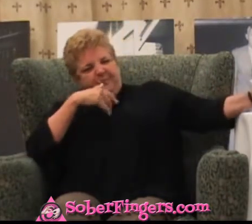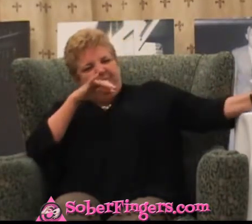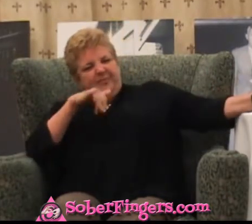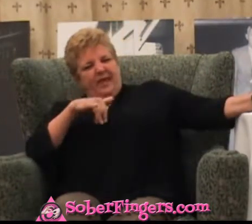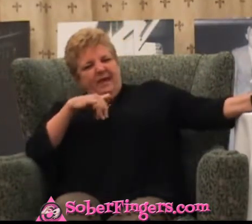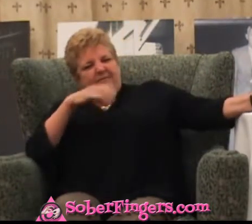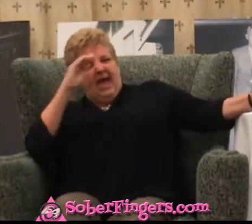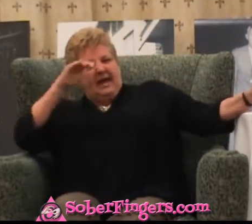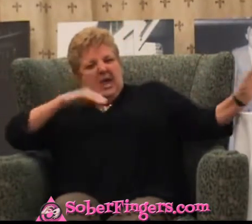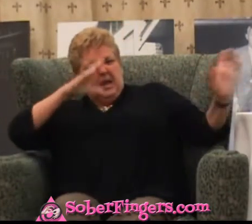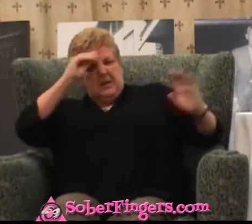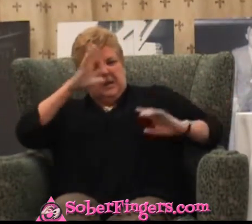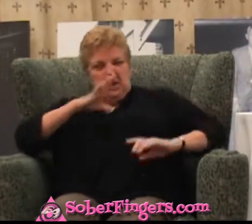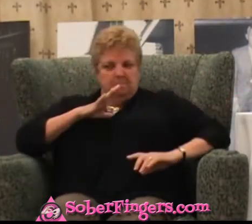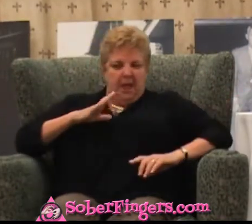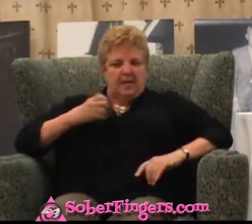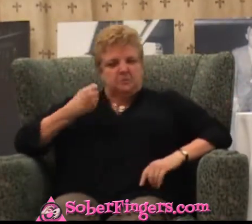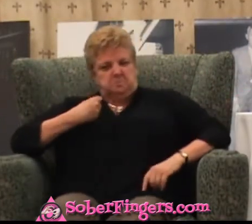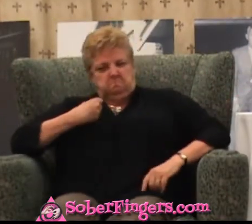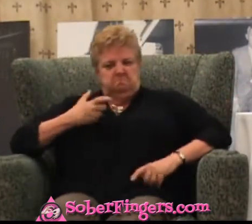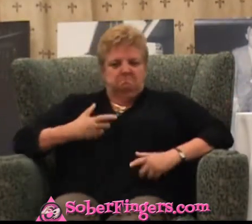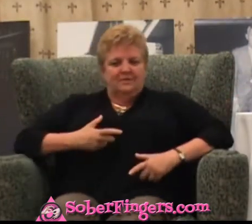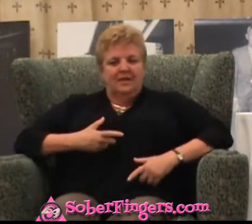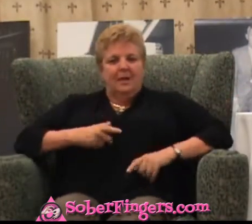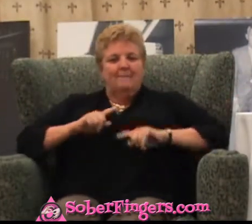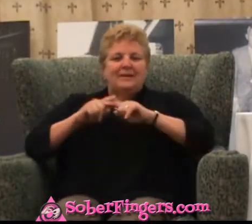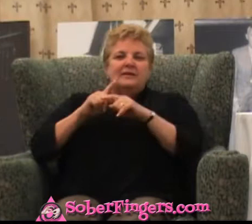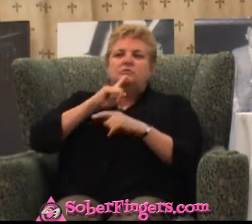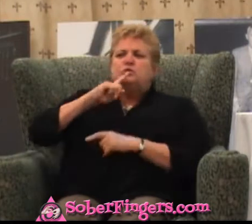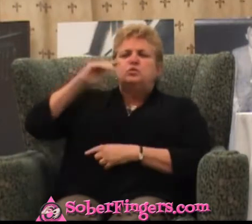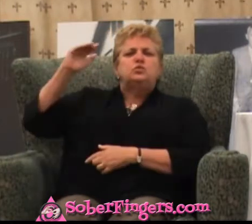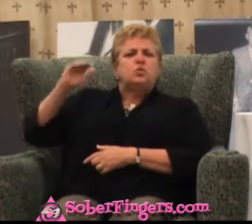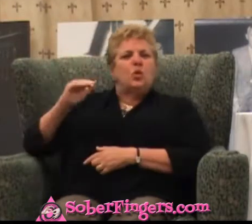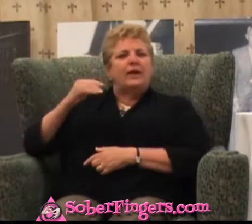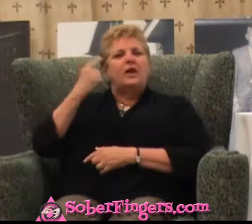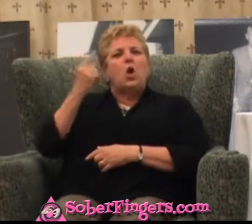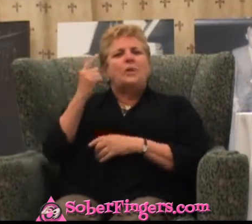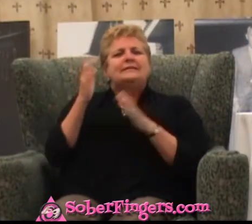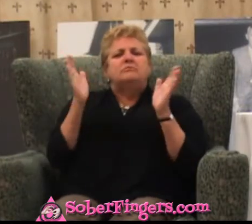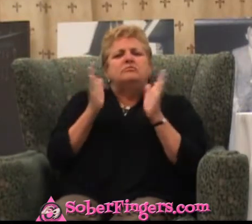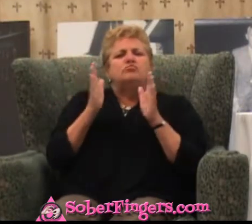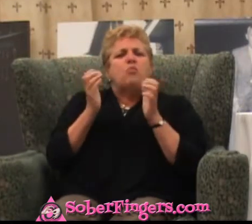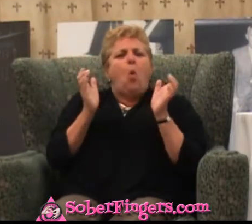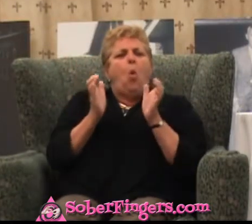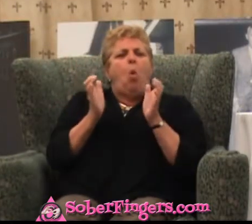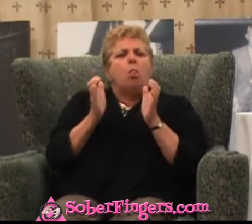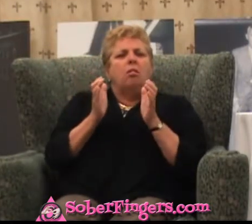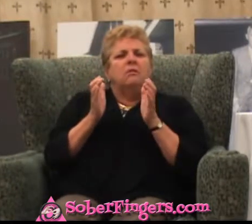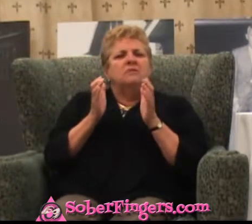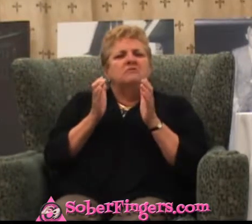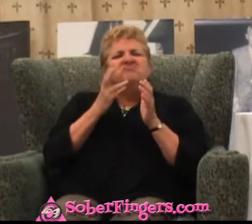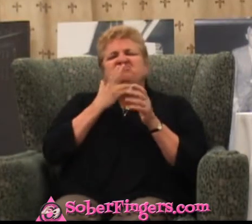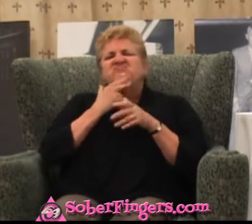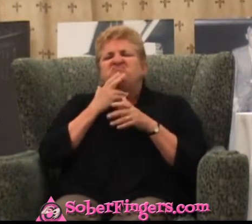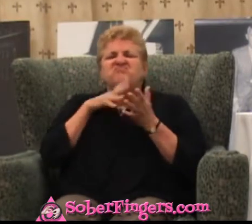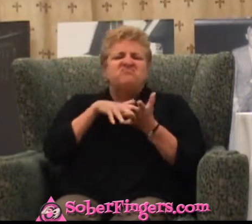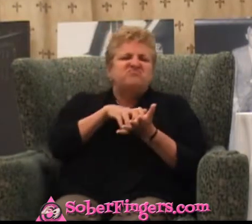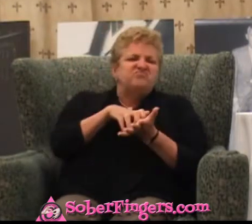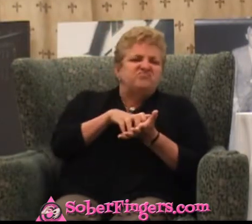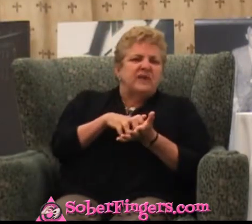But not only was I too short, I was always little, always small, frail. And in my neighborhood, man, it was